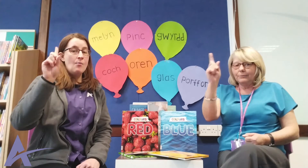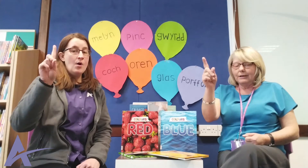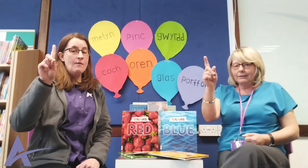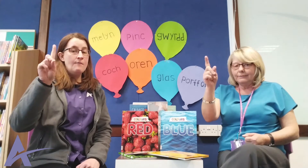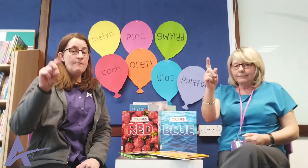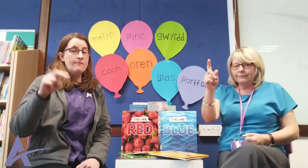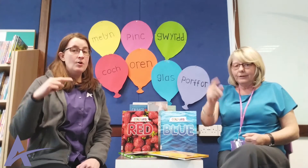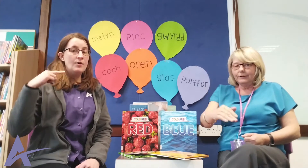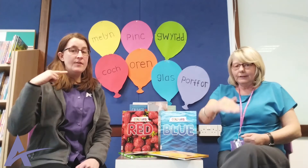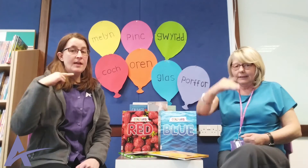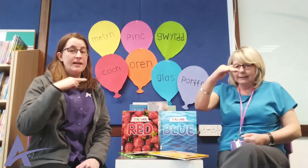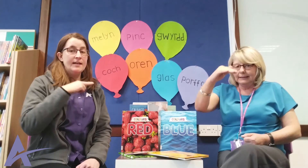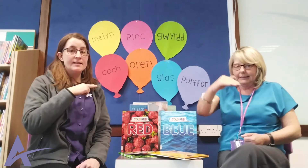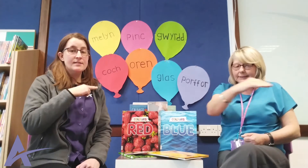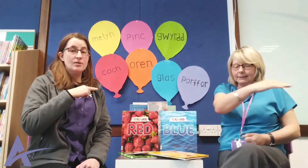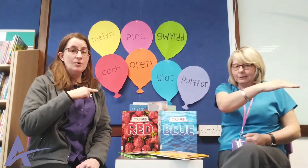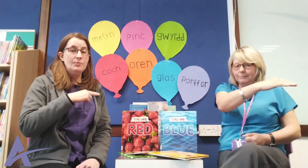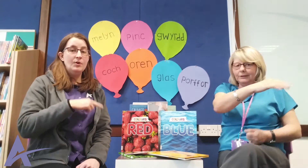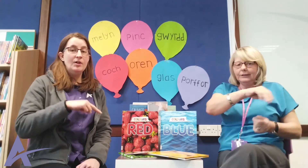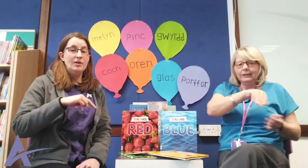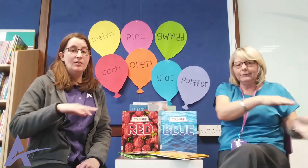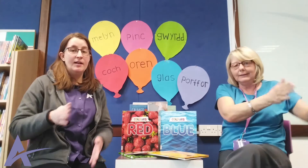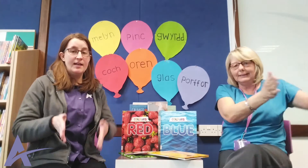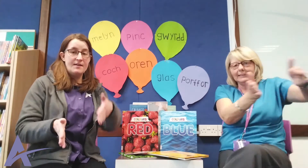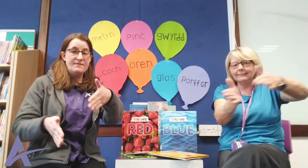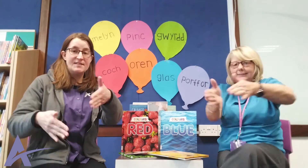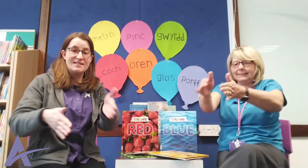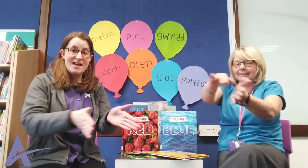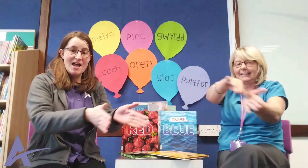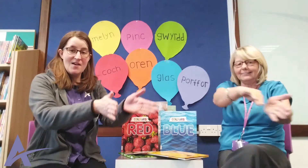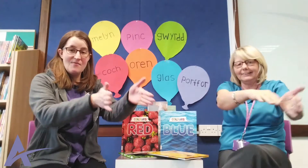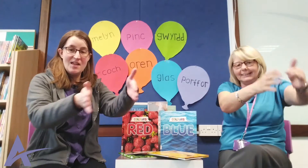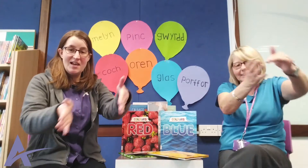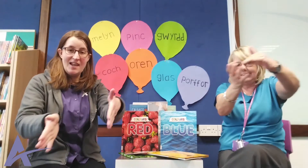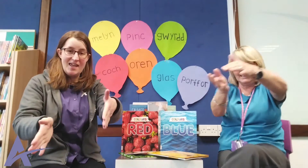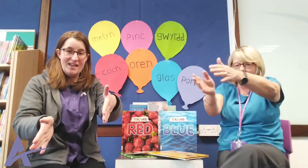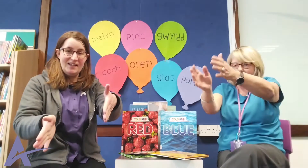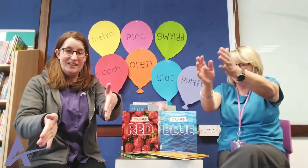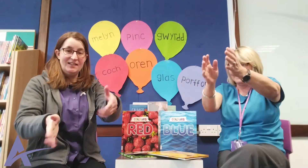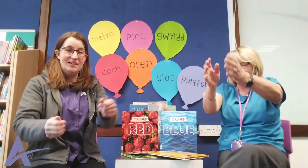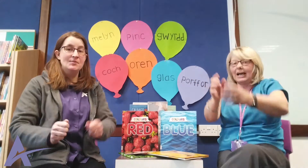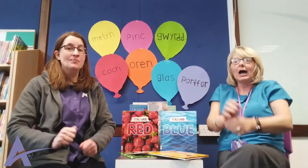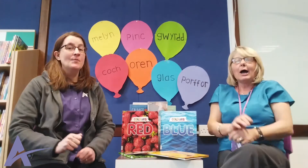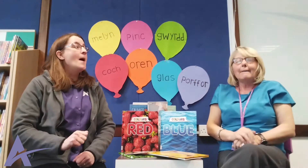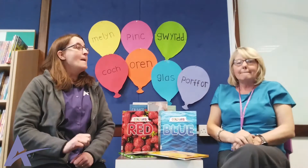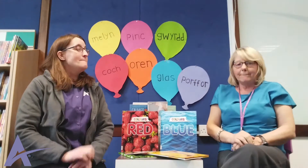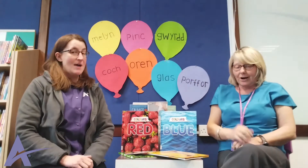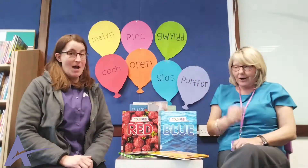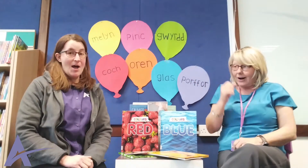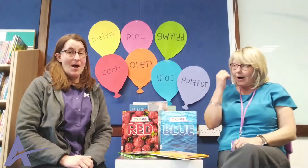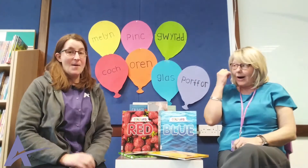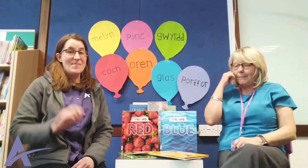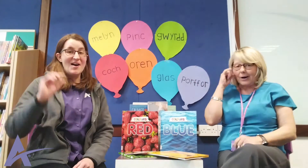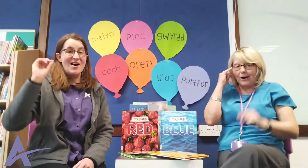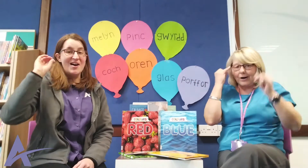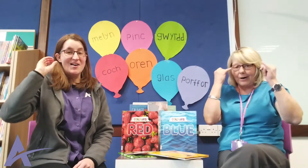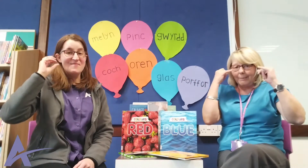one for the little boy who lives down the lane. Ba ba